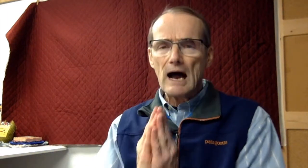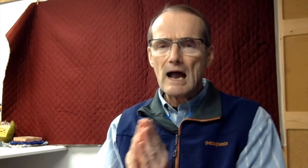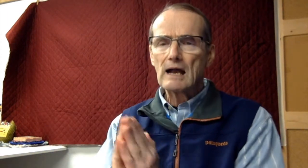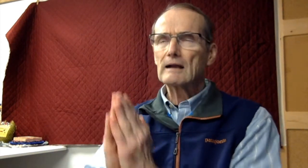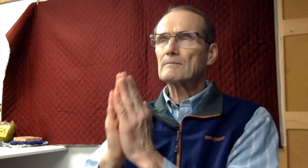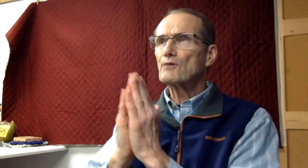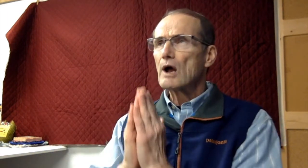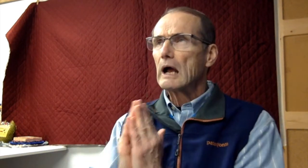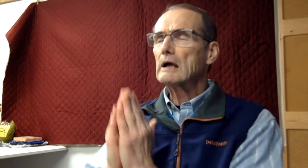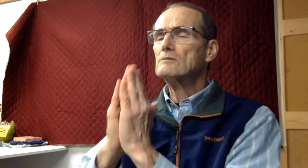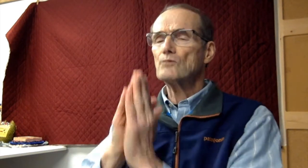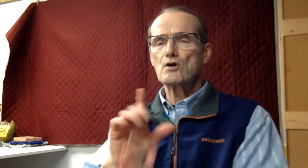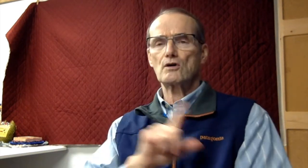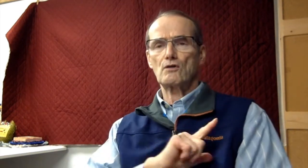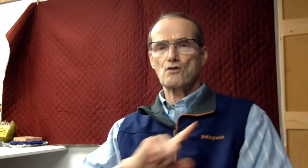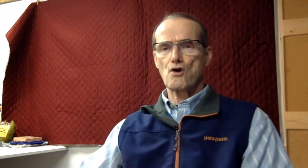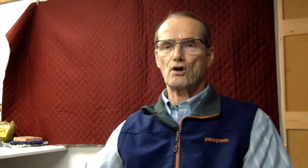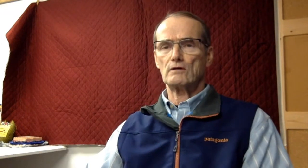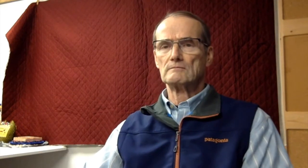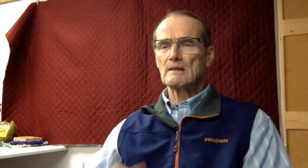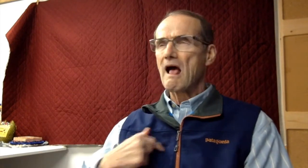praying to the Lord.